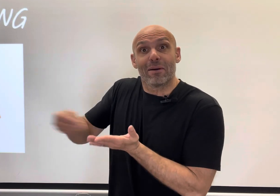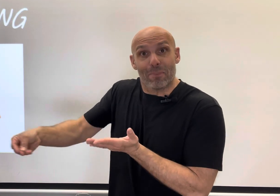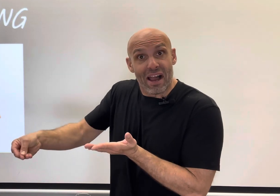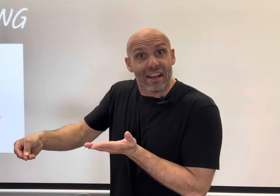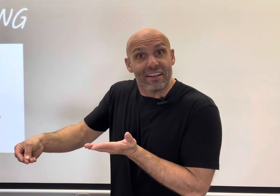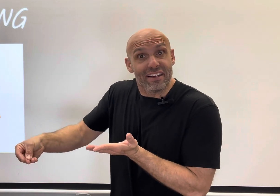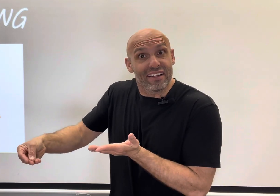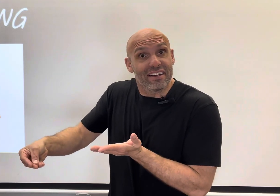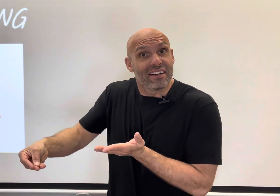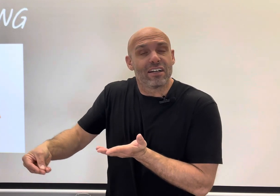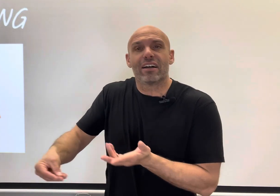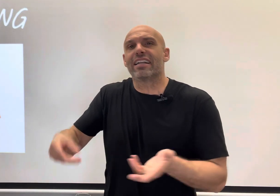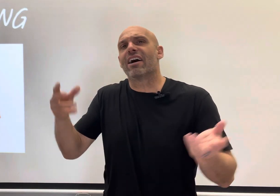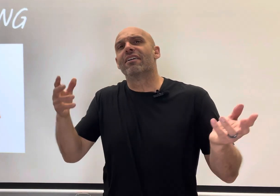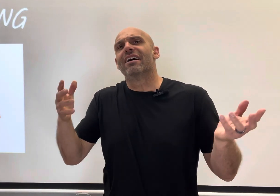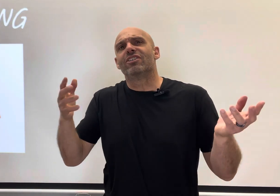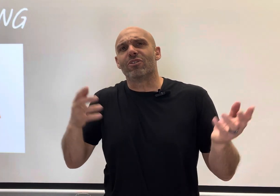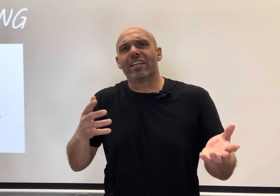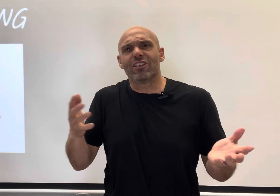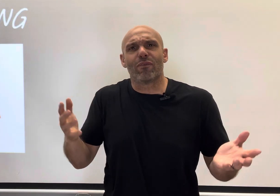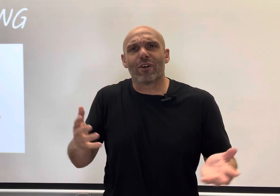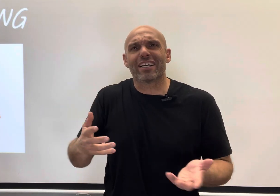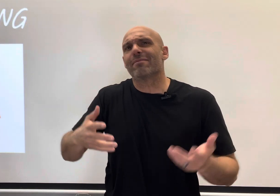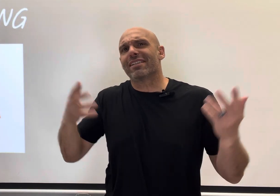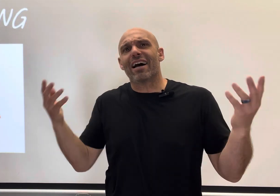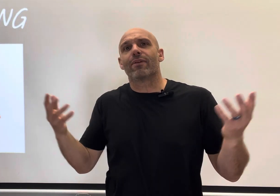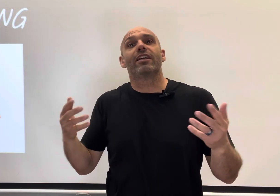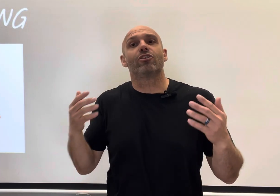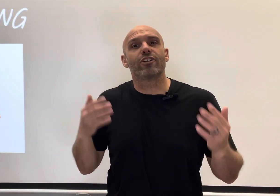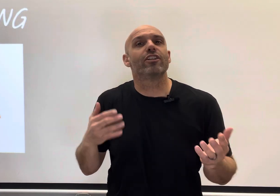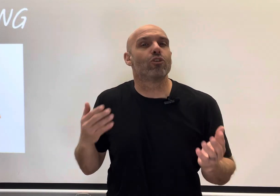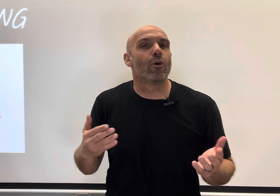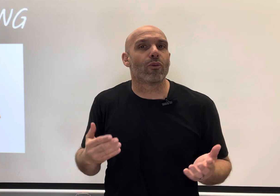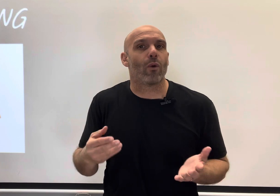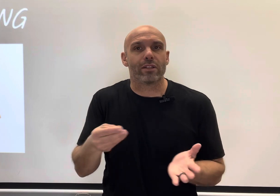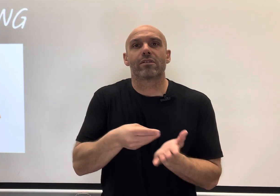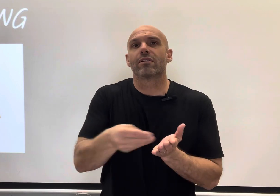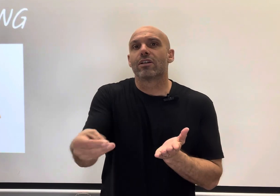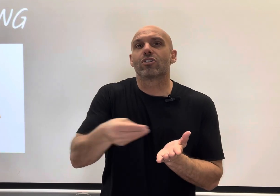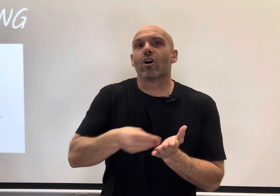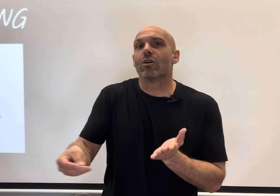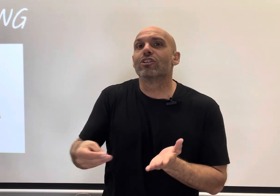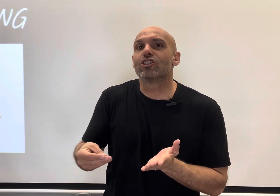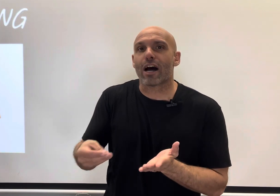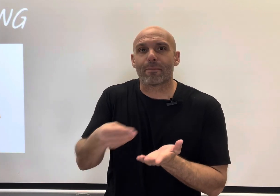All right, now, do you need to do 4 times? Not really. You just need to do more than once. So shopping.